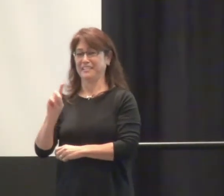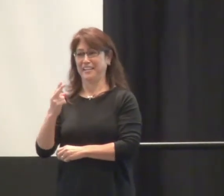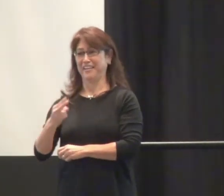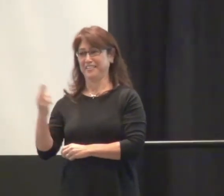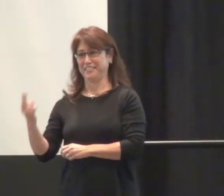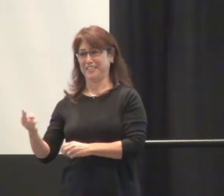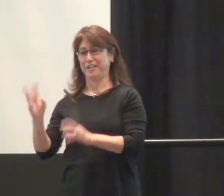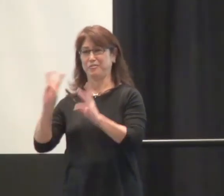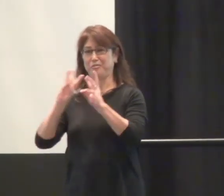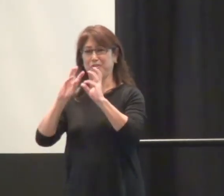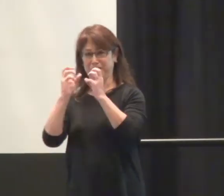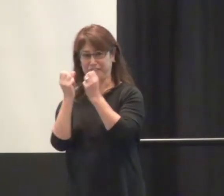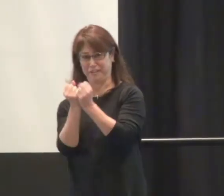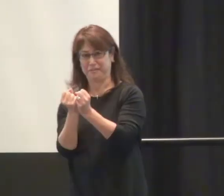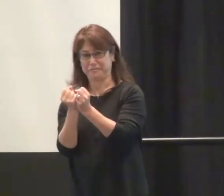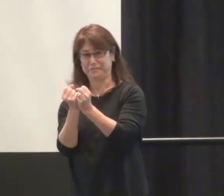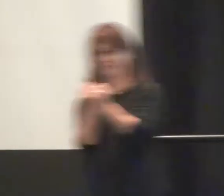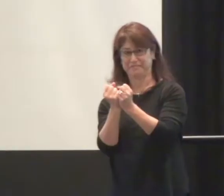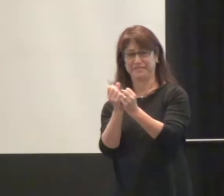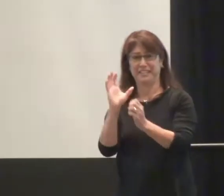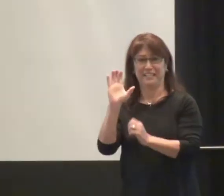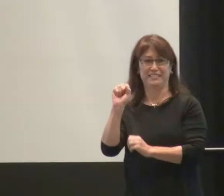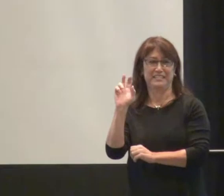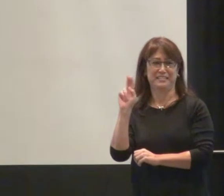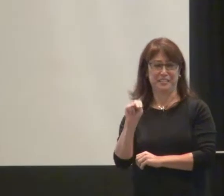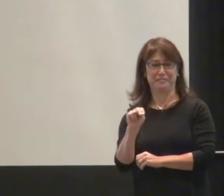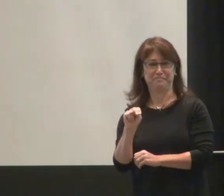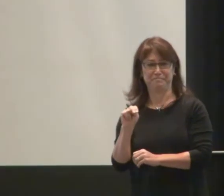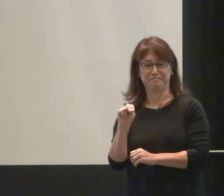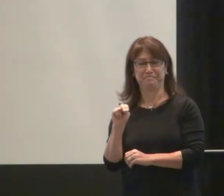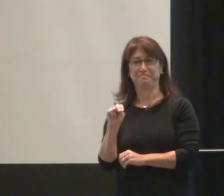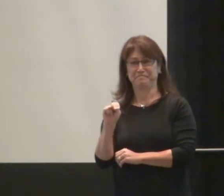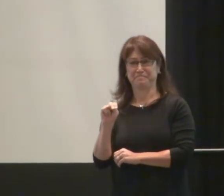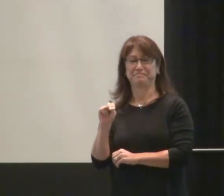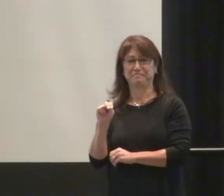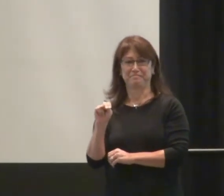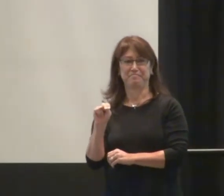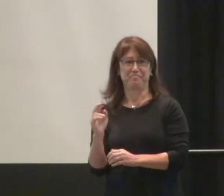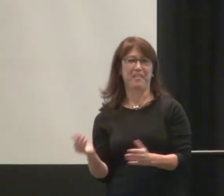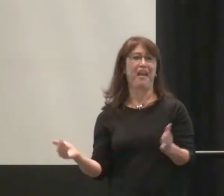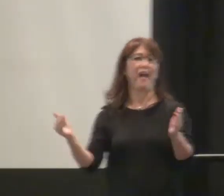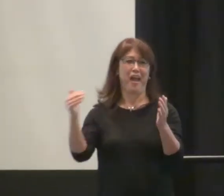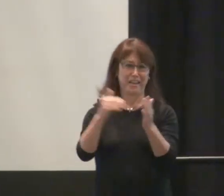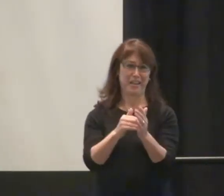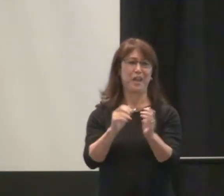when we were in the EQT-DHH grant training here at CSUN.